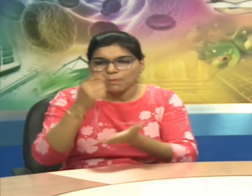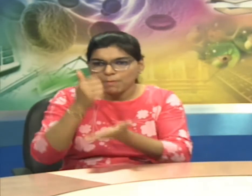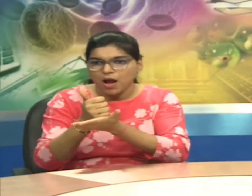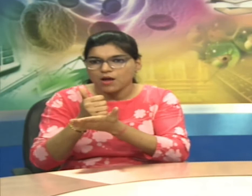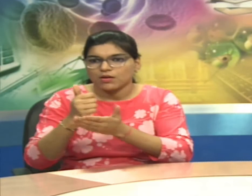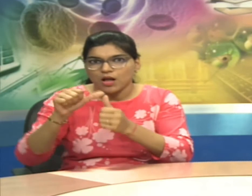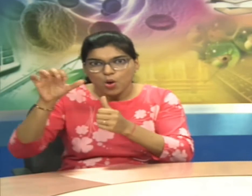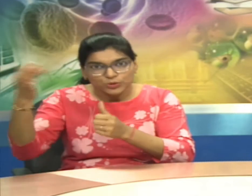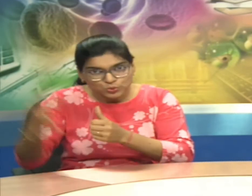Group of